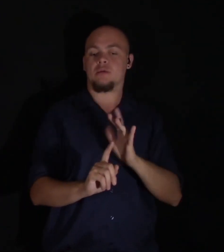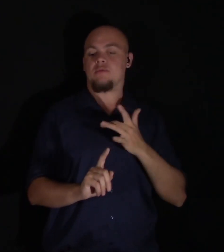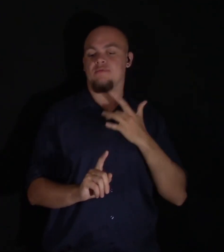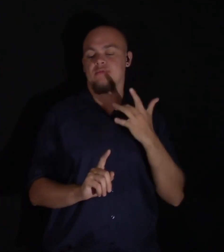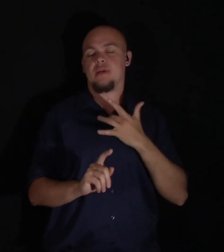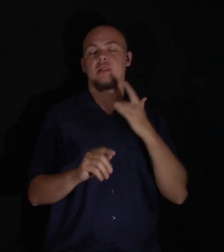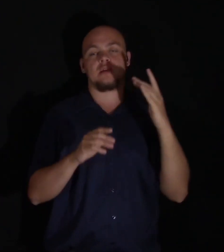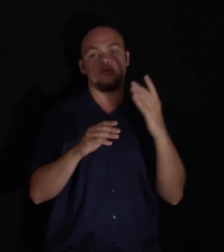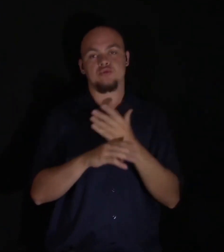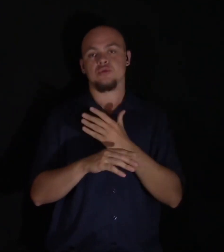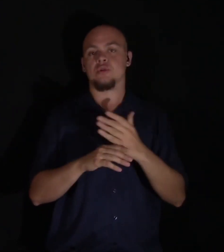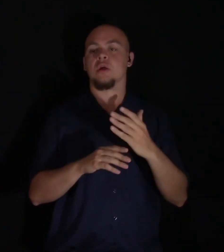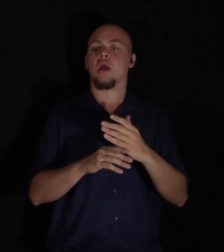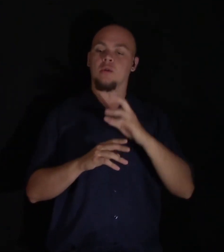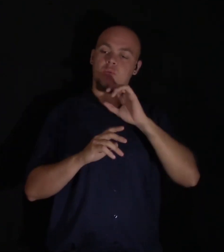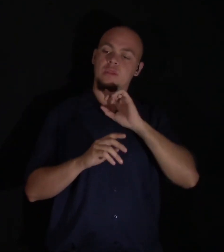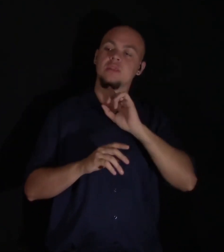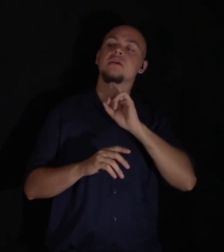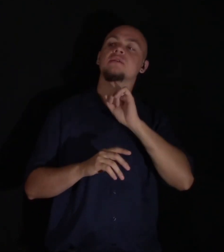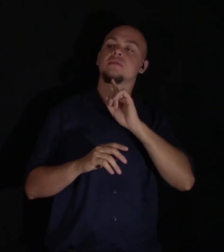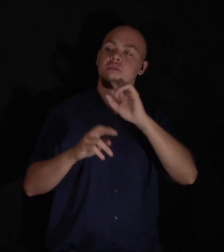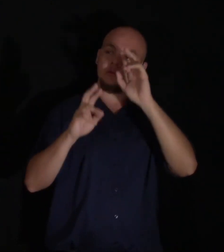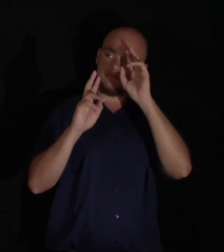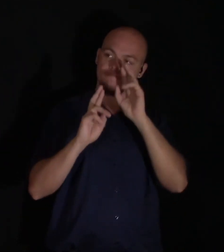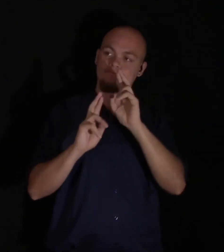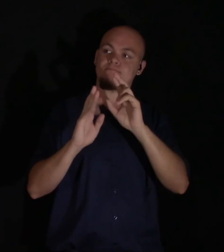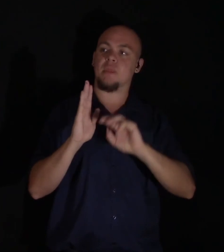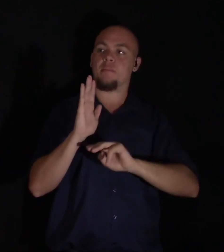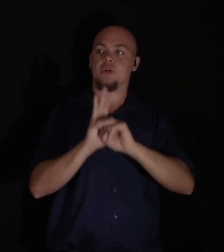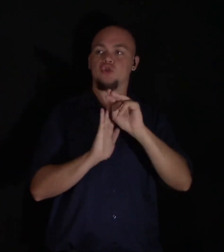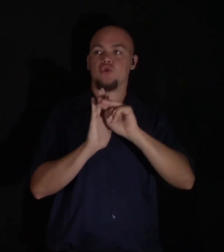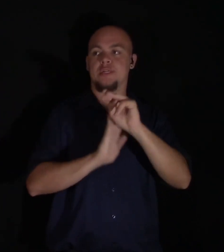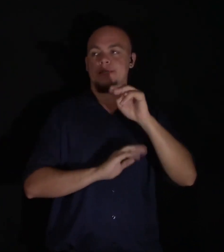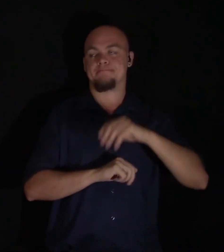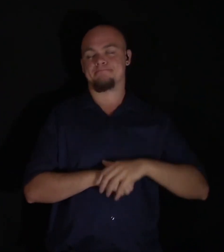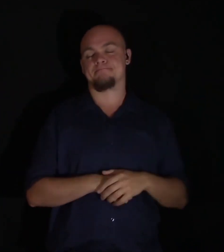feelings with dignity and maturity.